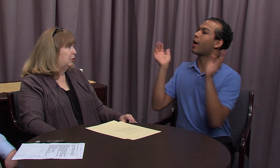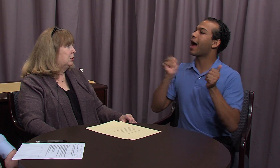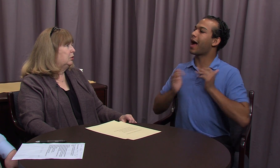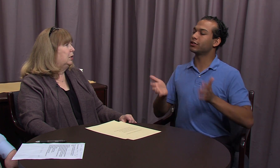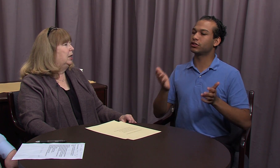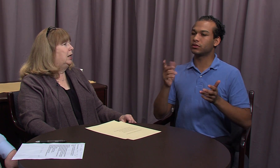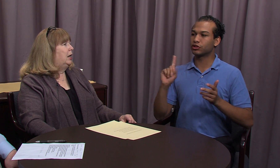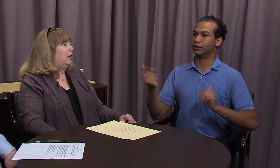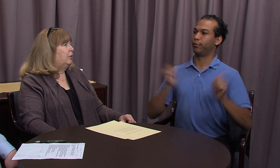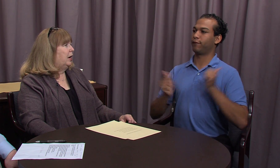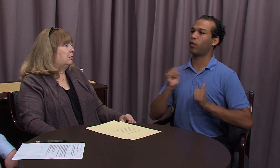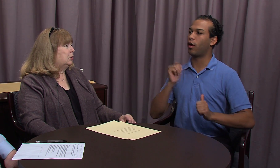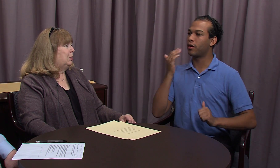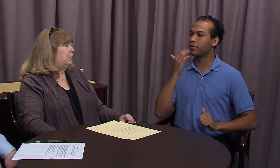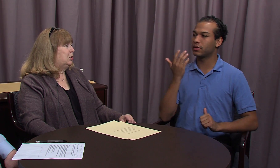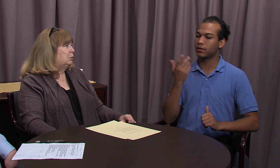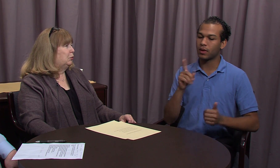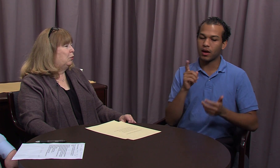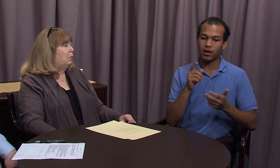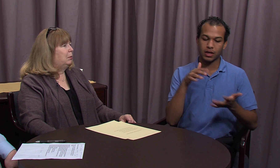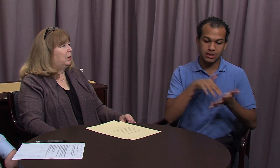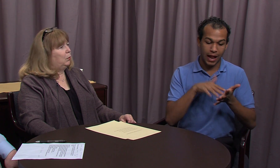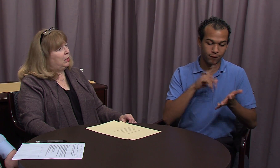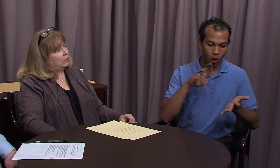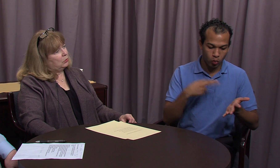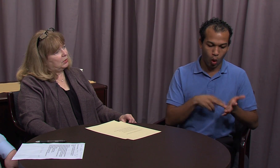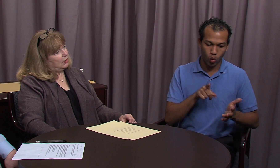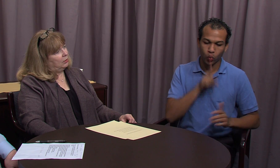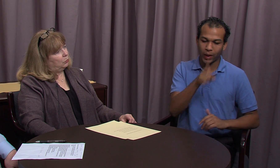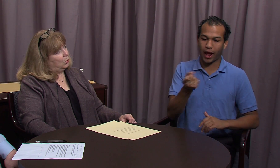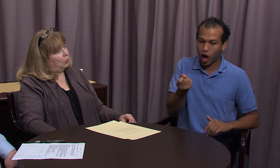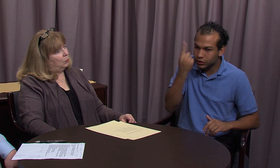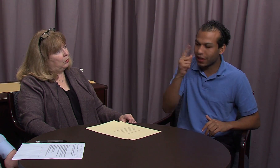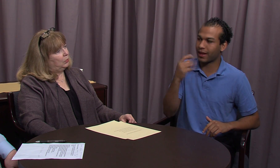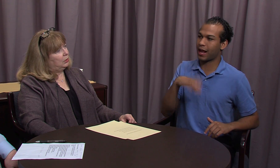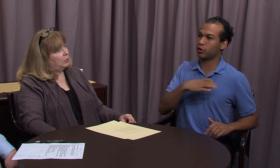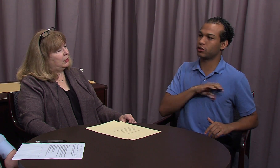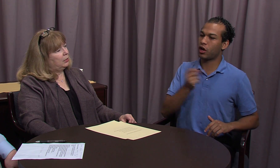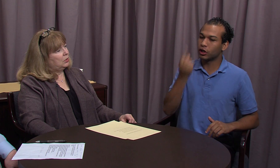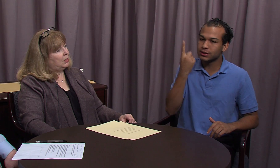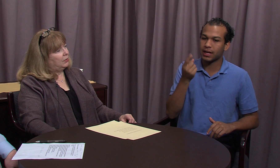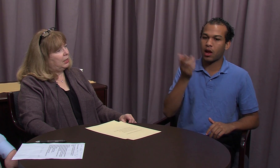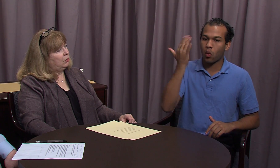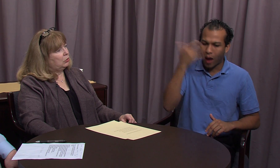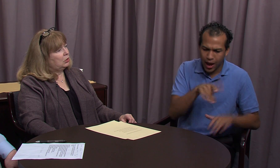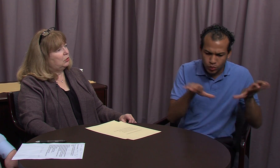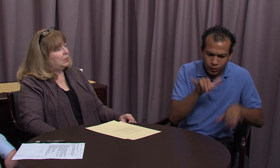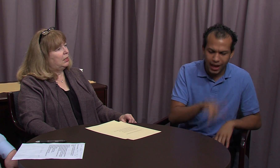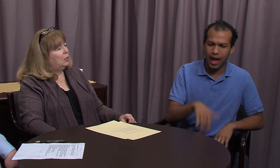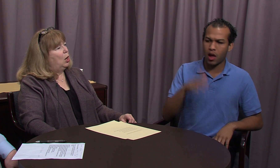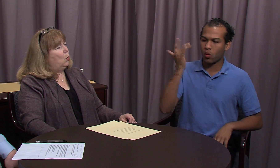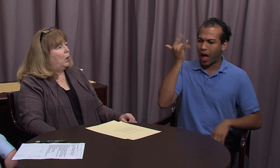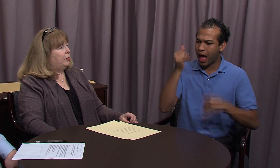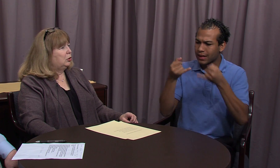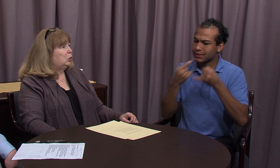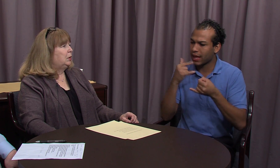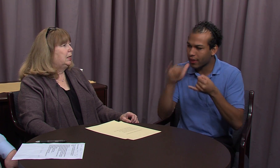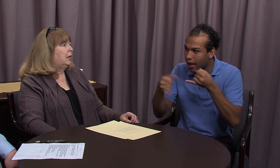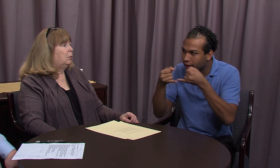character. Other actors may be just performing, but we also study the role and we really try to understand the characters, understand why they're doing that, why